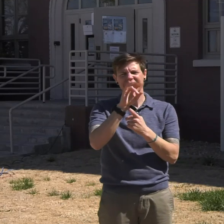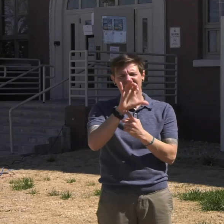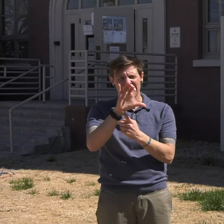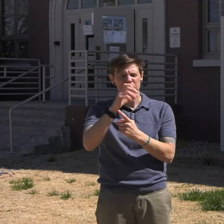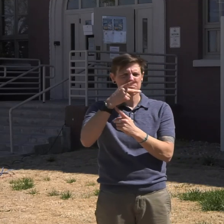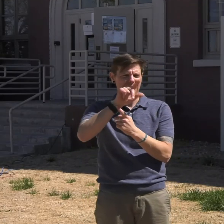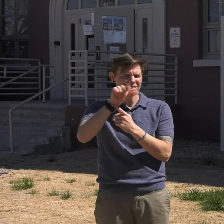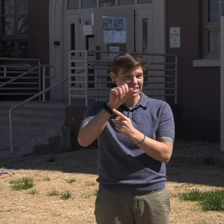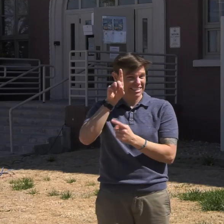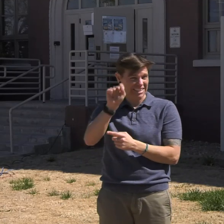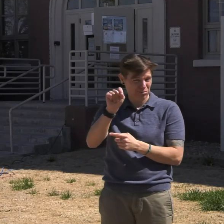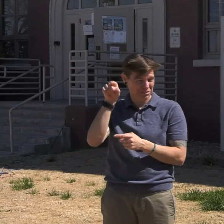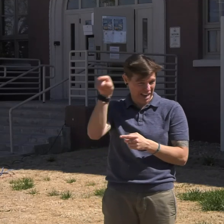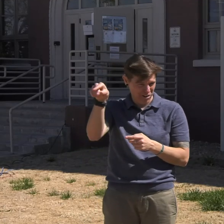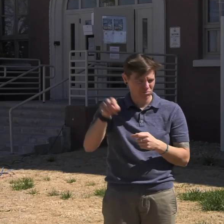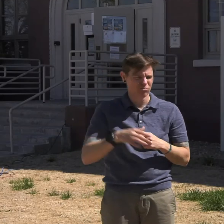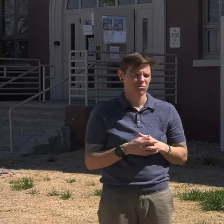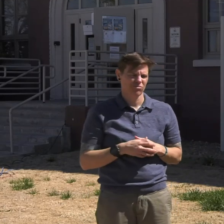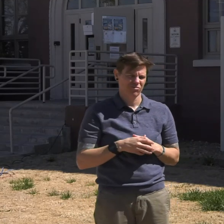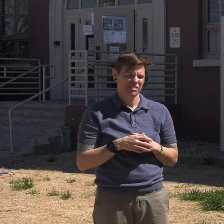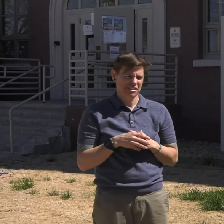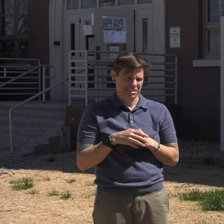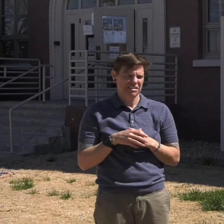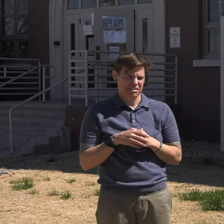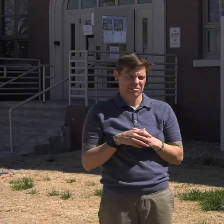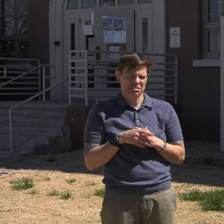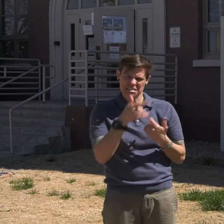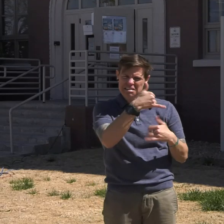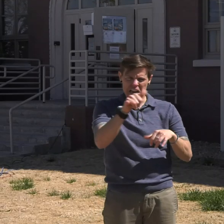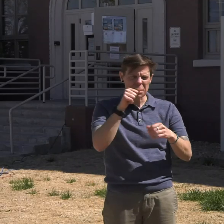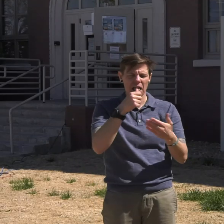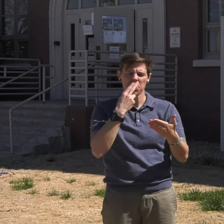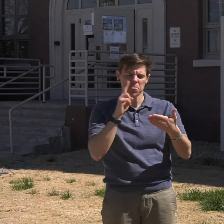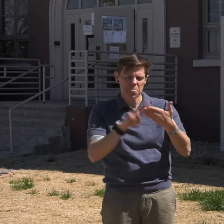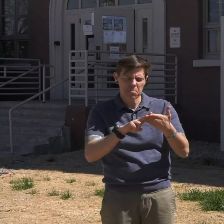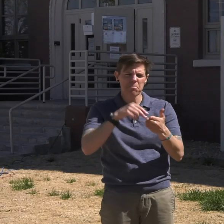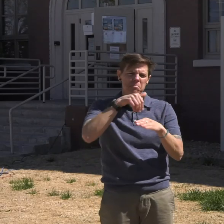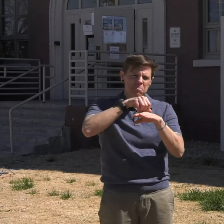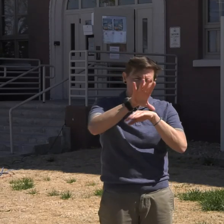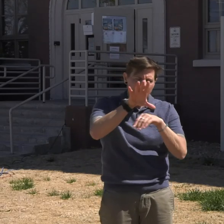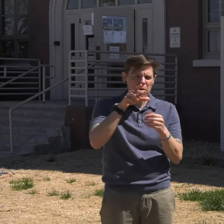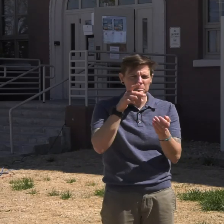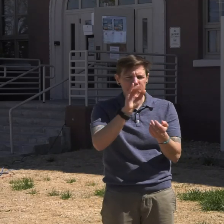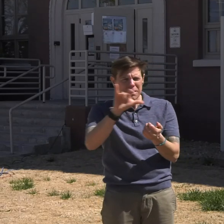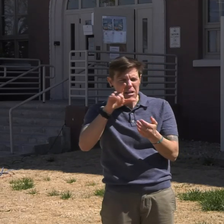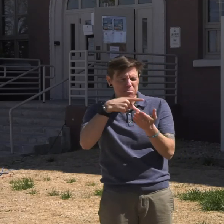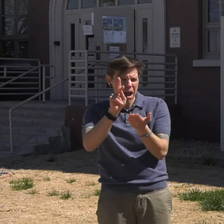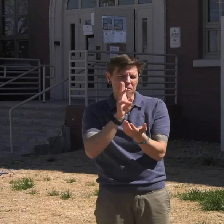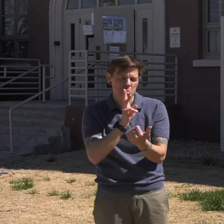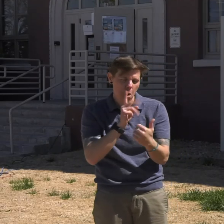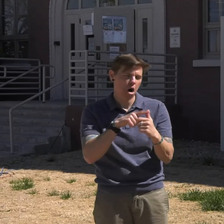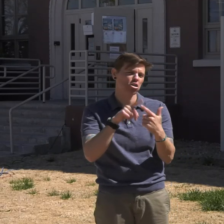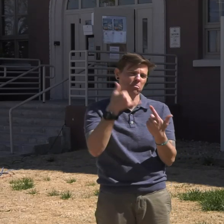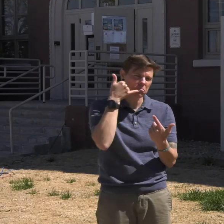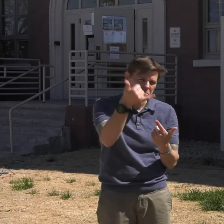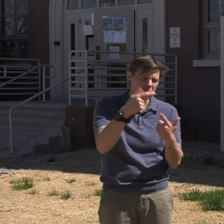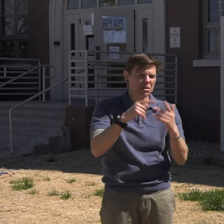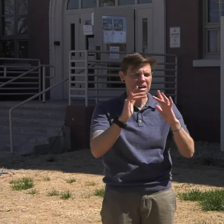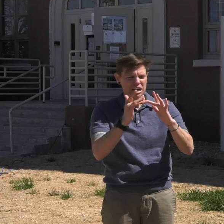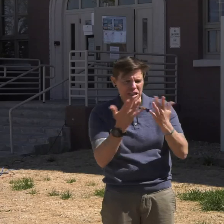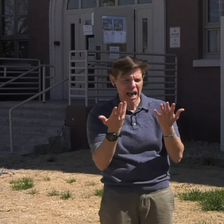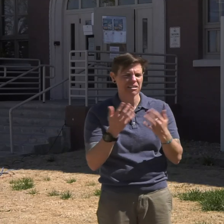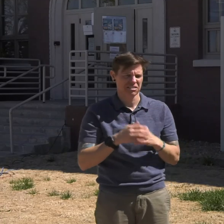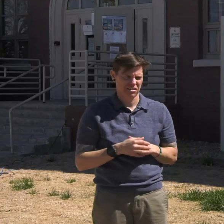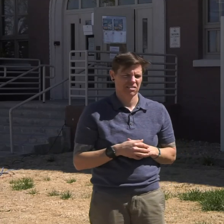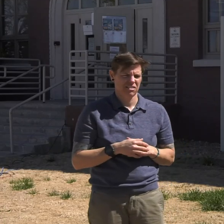still taking payments by mail and online, and I believe over the phone. Call 311 with questions about any of this. We've